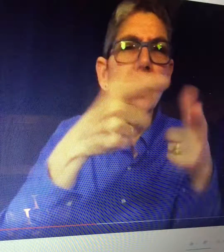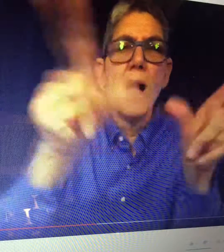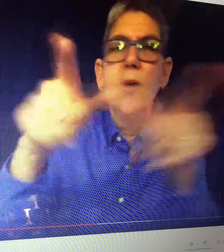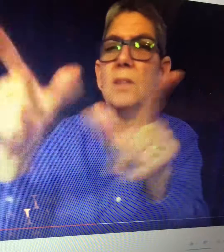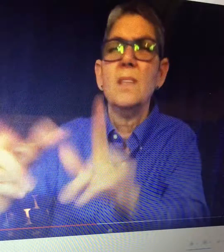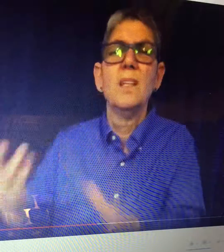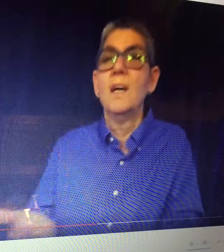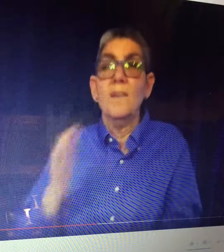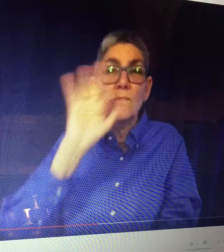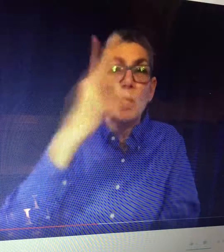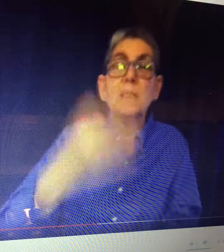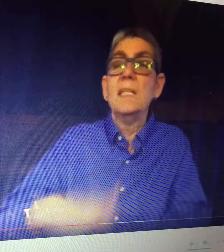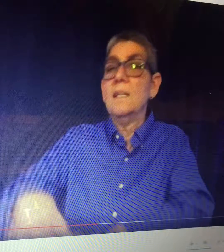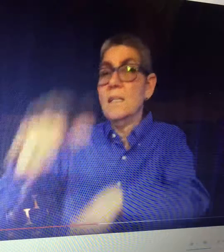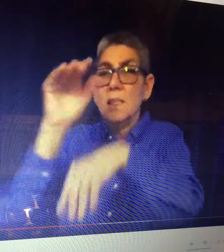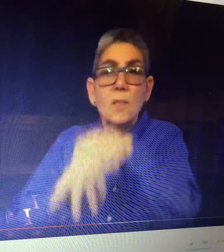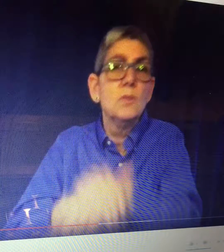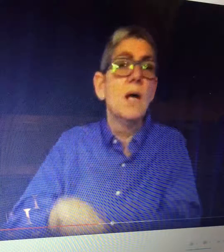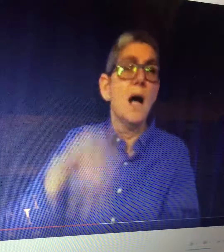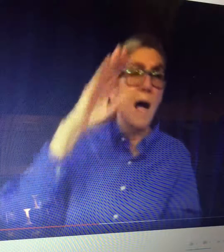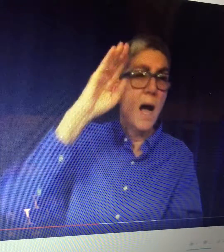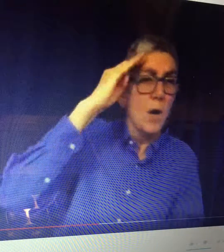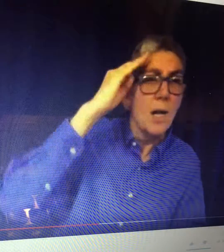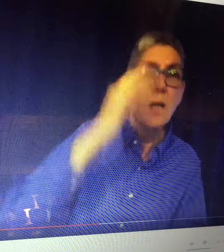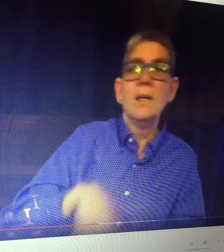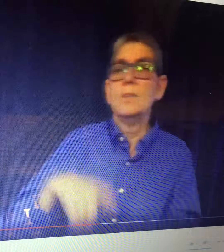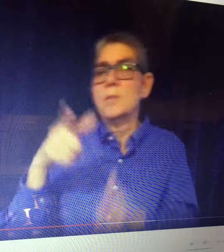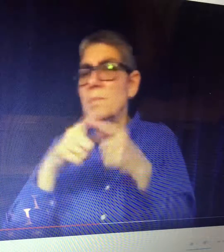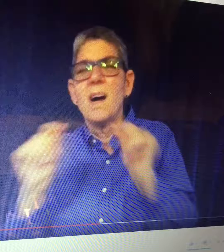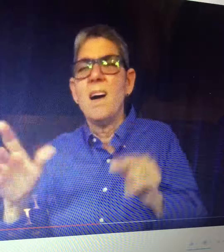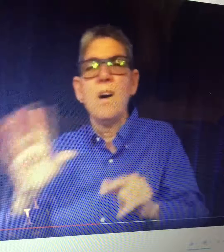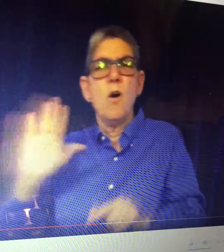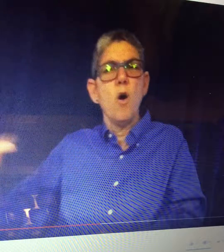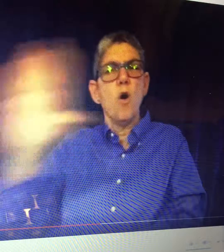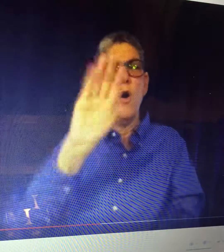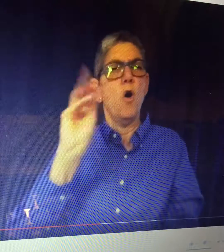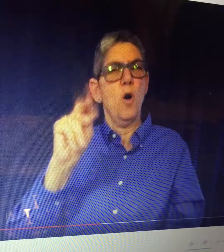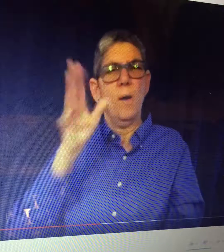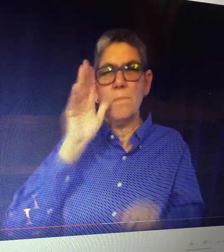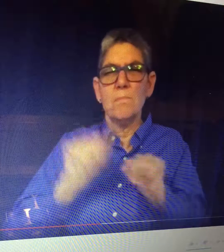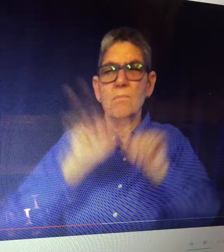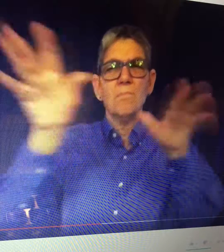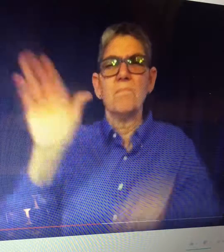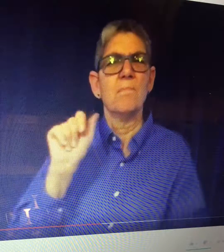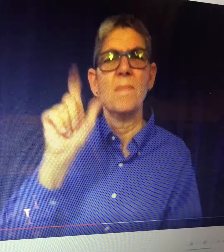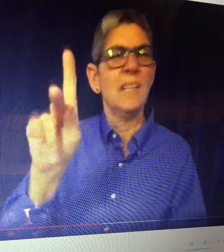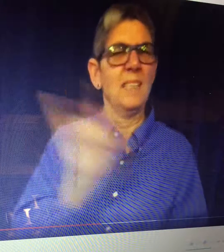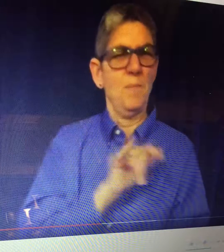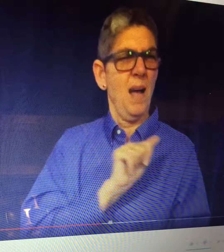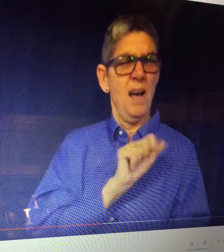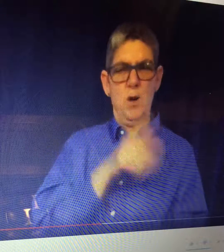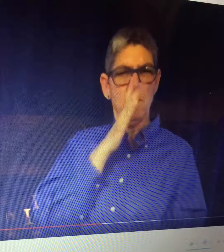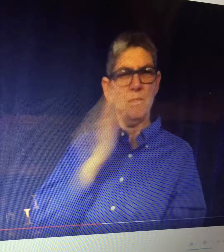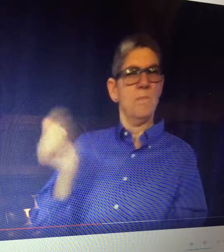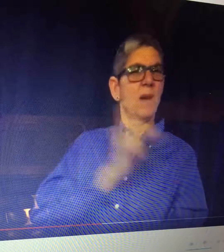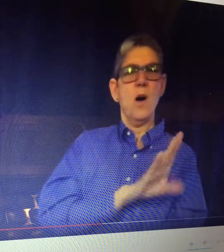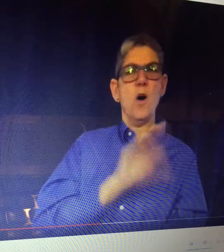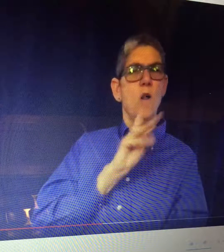intermingling different language pieces, and on that you have to know that it's not quite a language in